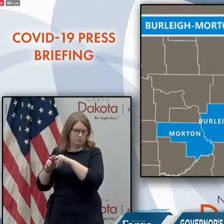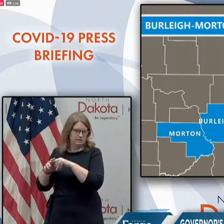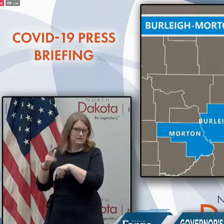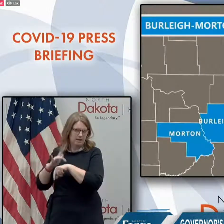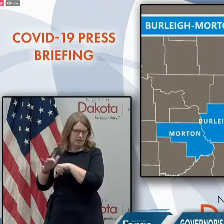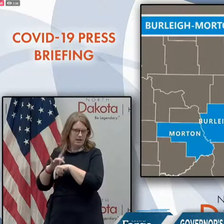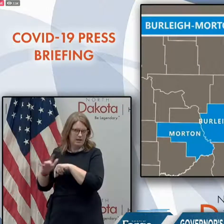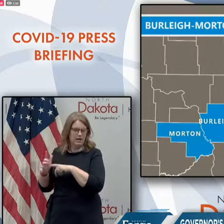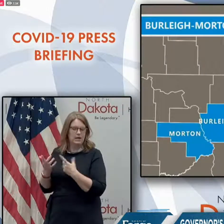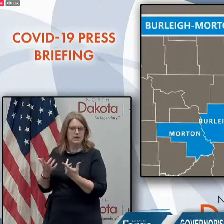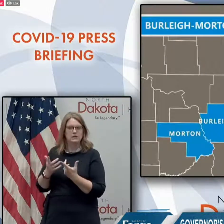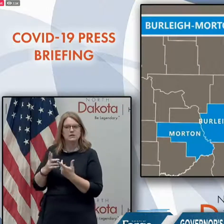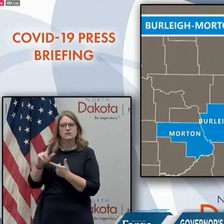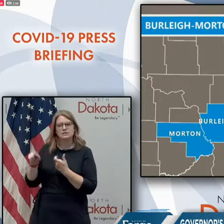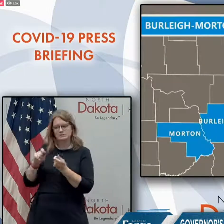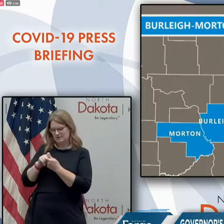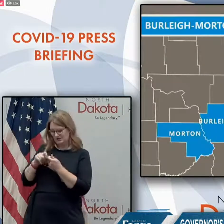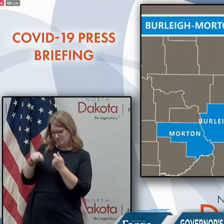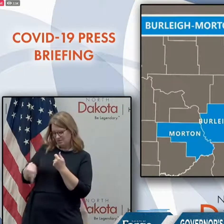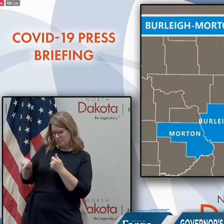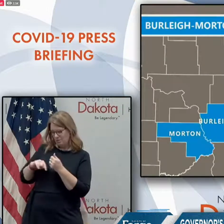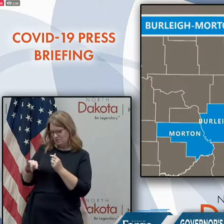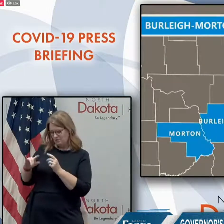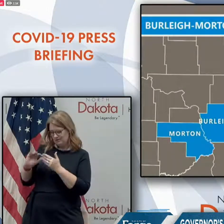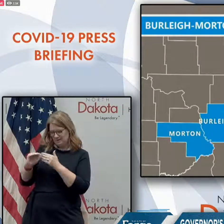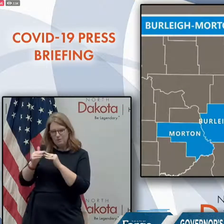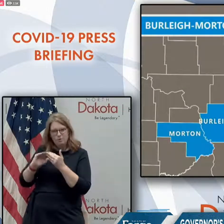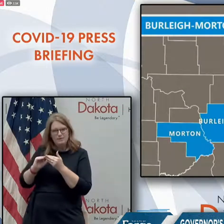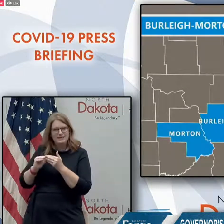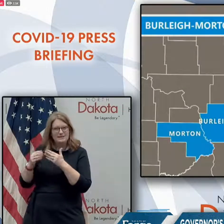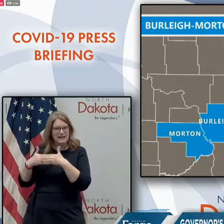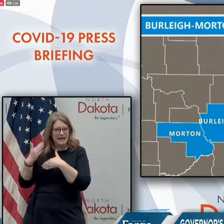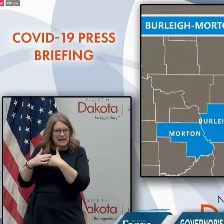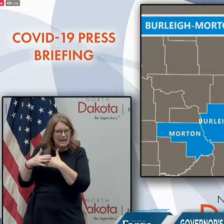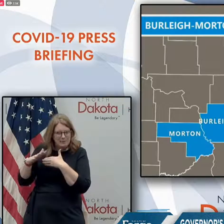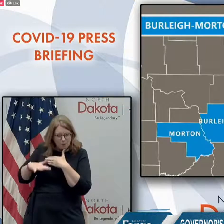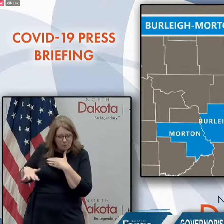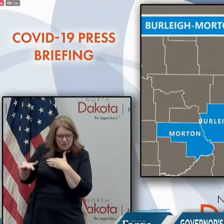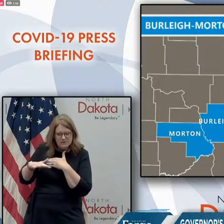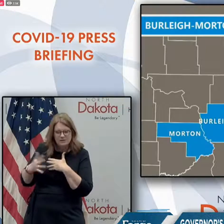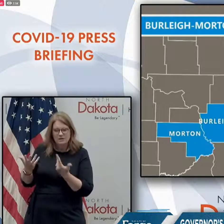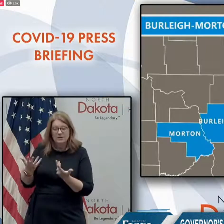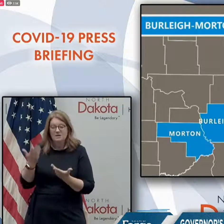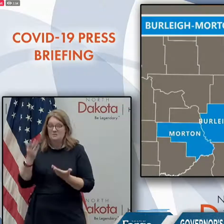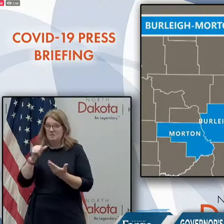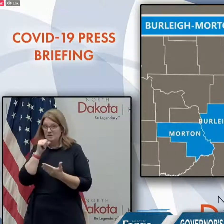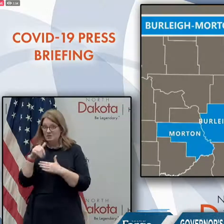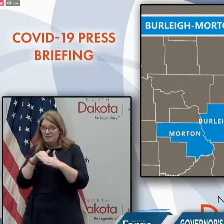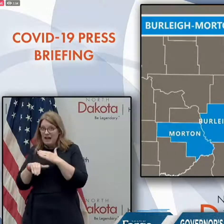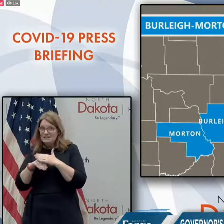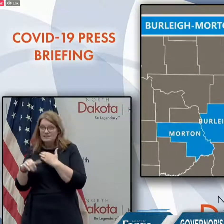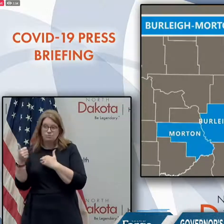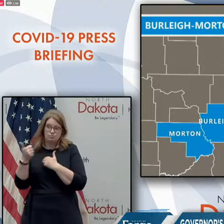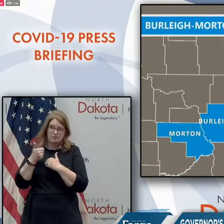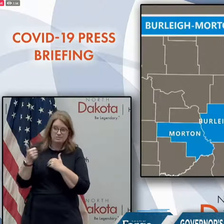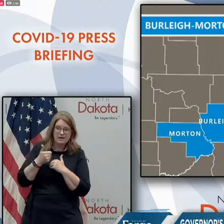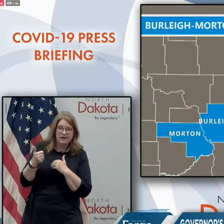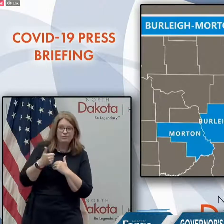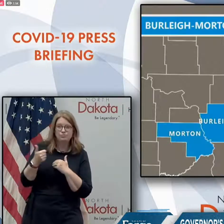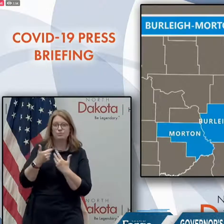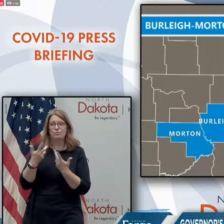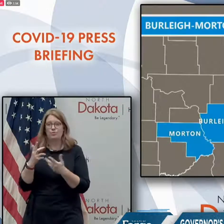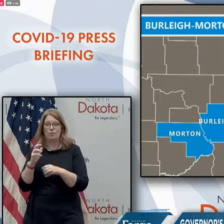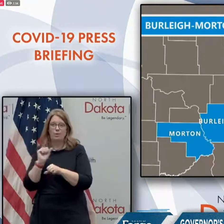for those populations, those communities, and those neighborhoods that may not have had access to transportation, or maybe because they're